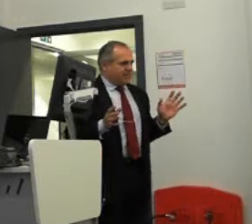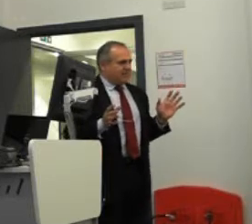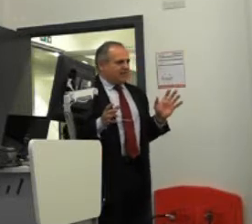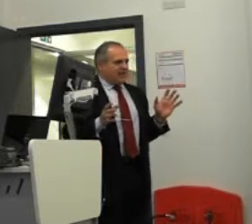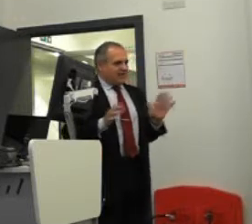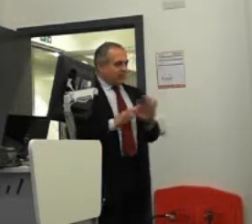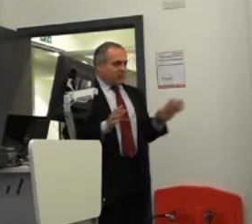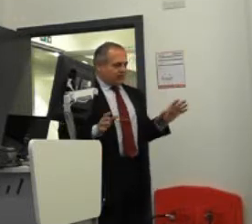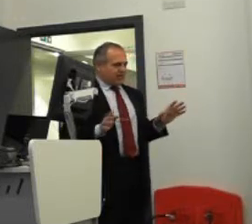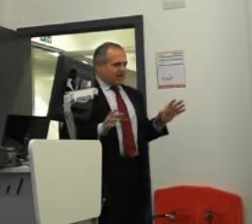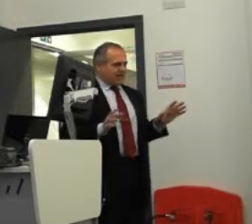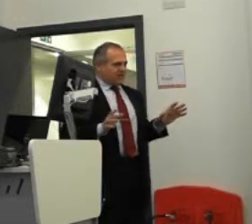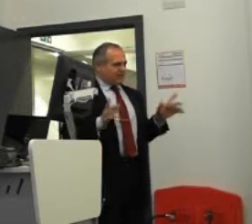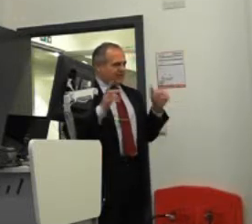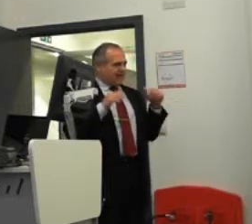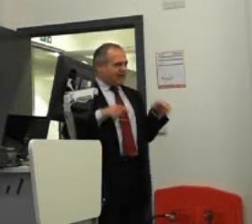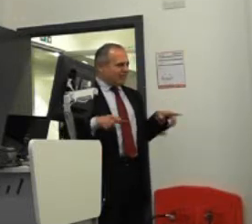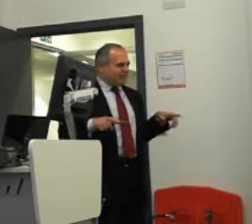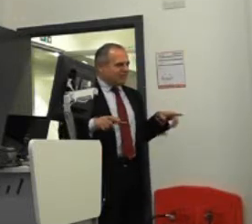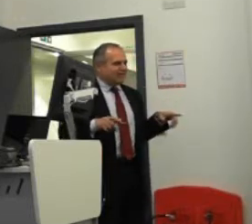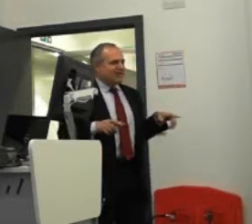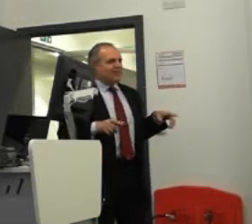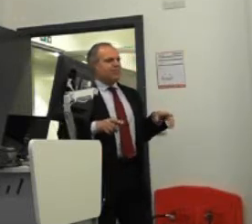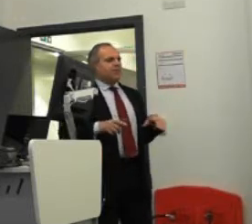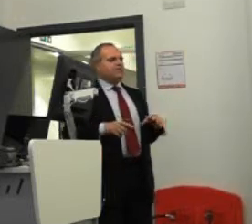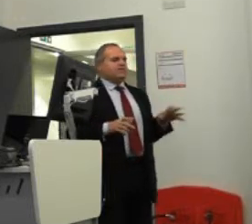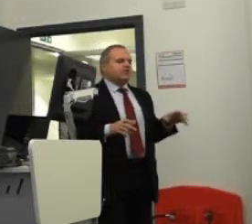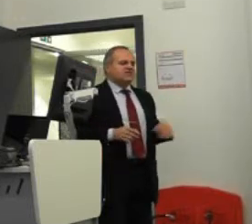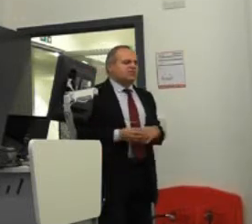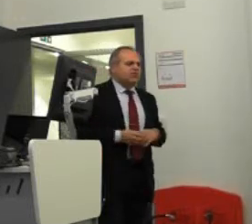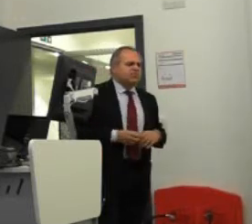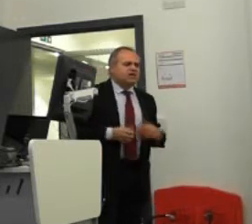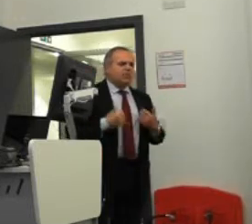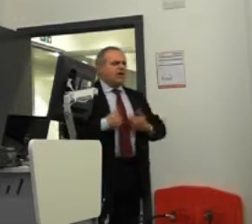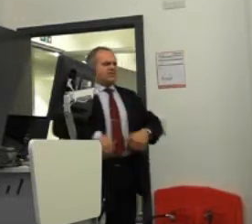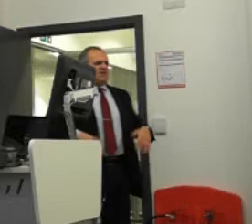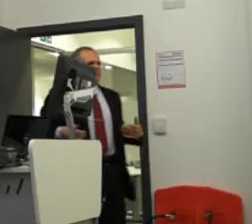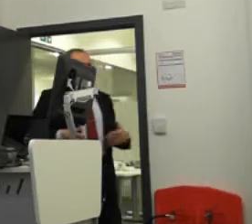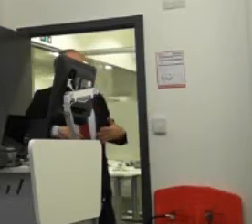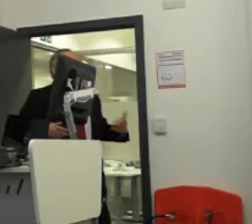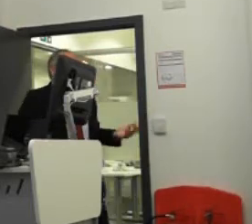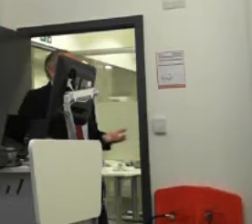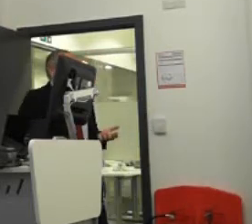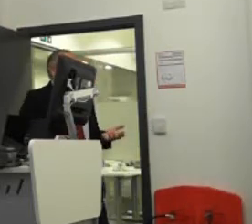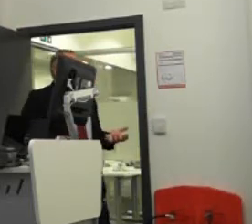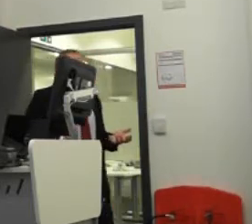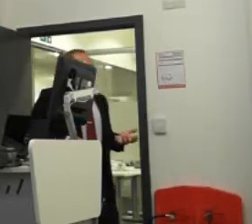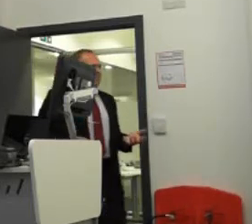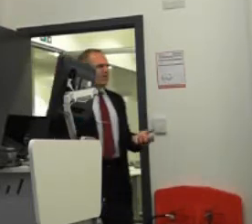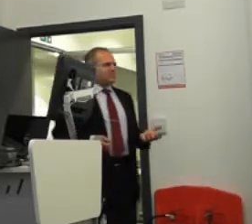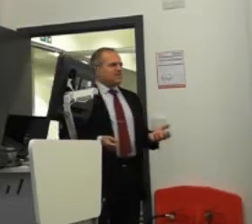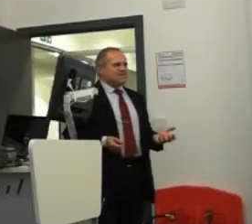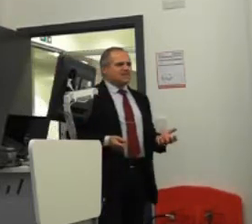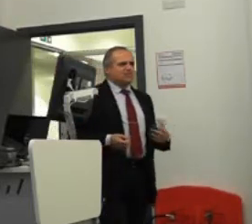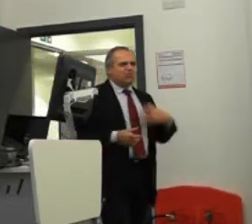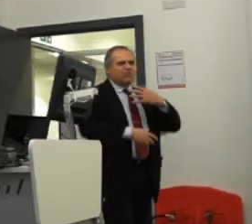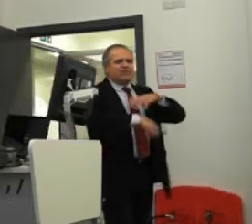and that was writing out now the suggestion would be wear something colorful because basically the more